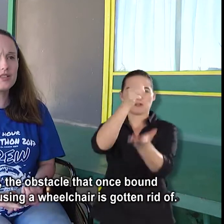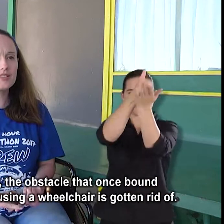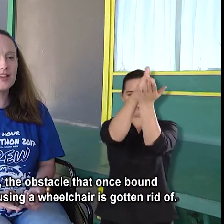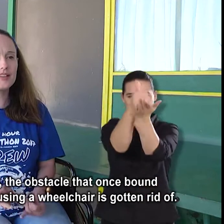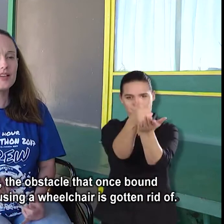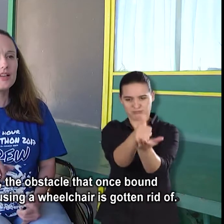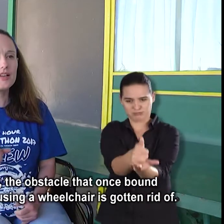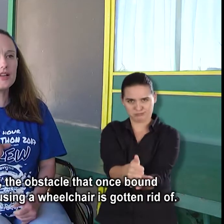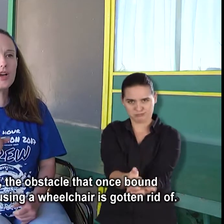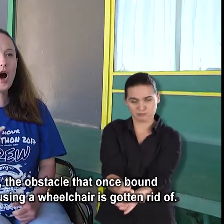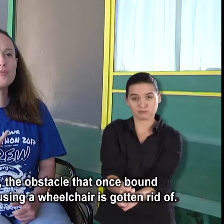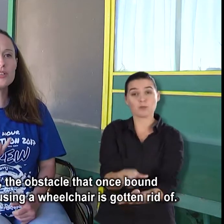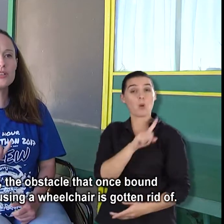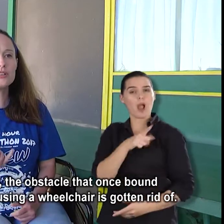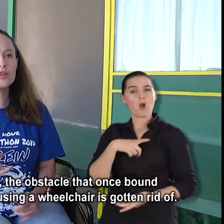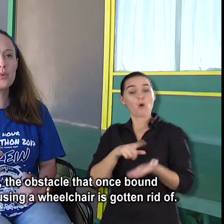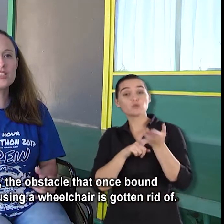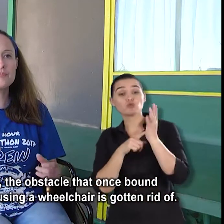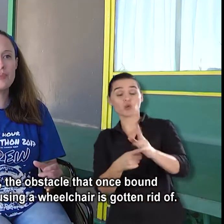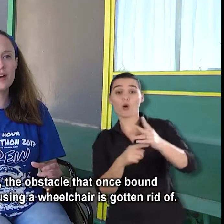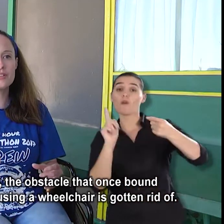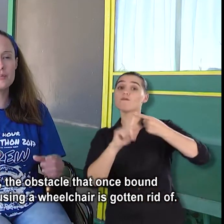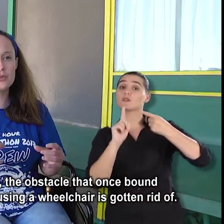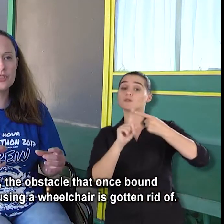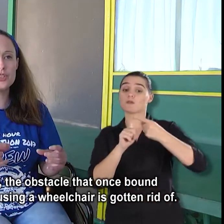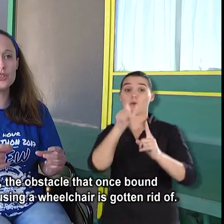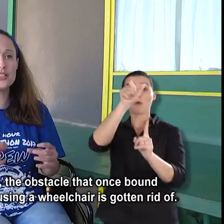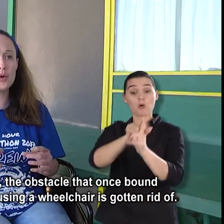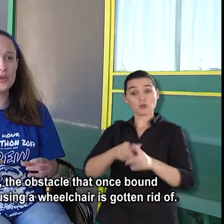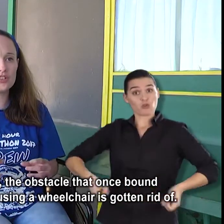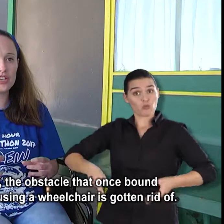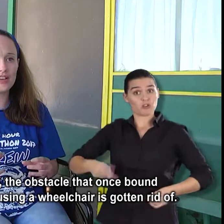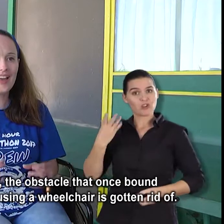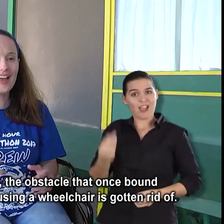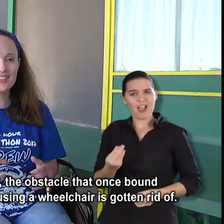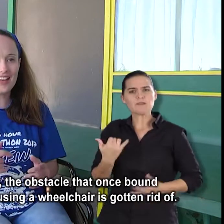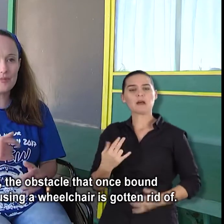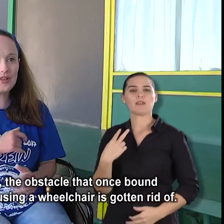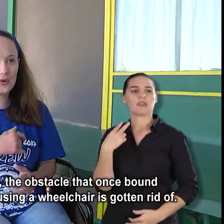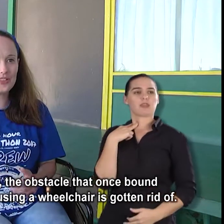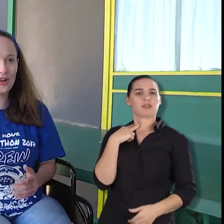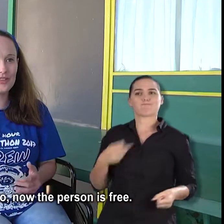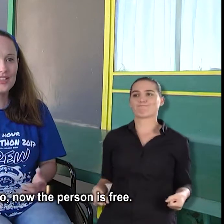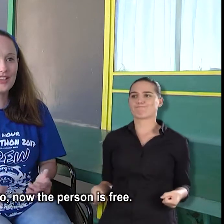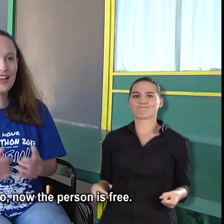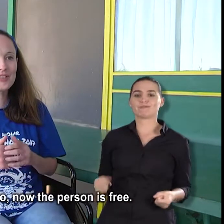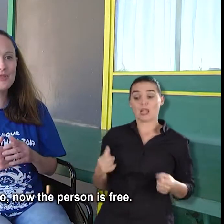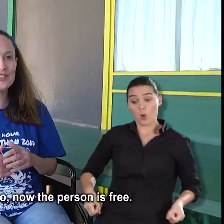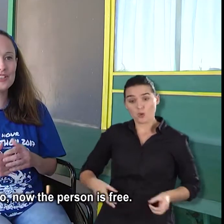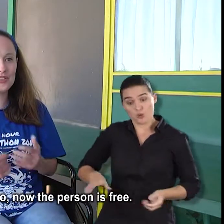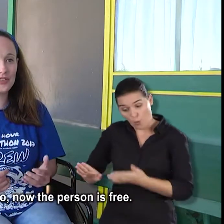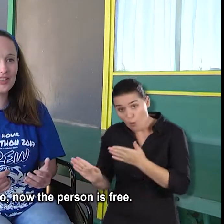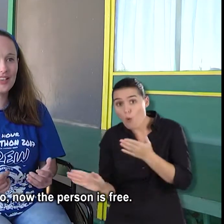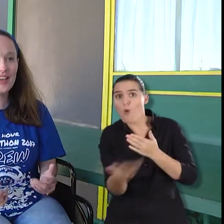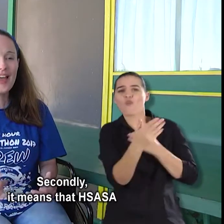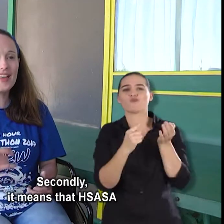of all, it means that the obstacle that once bound a person using a wheelchair has now been rid of. So now the